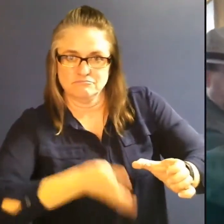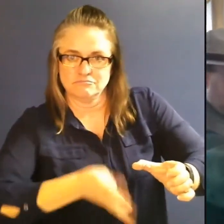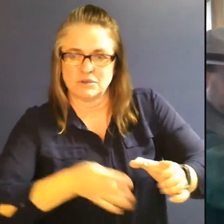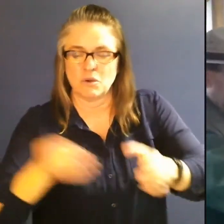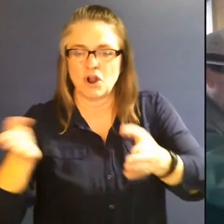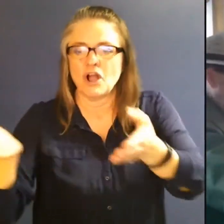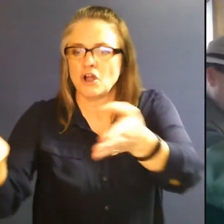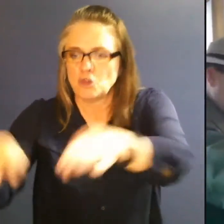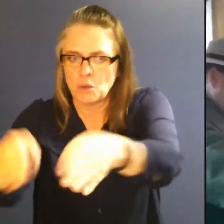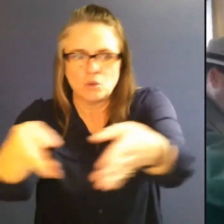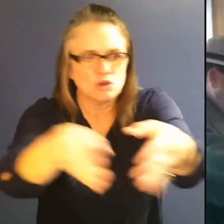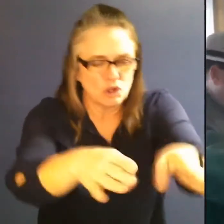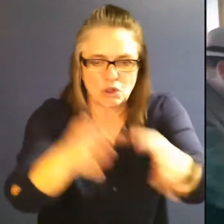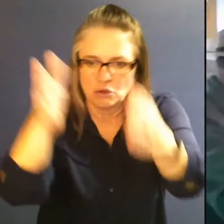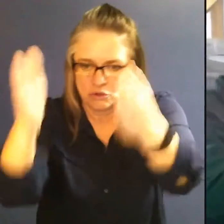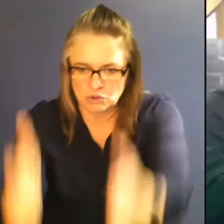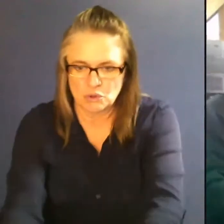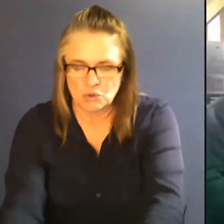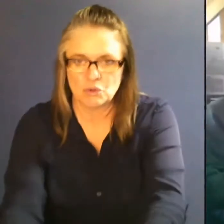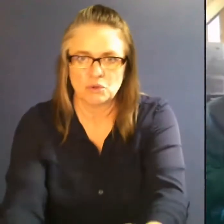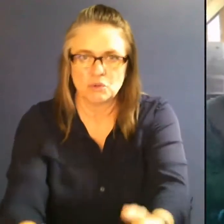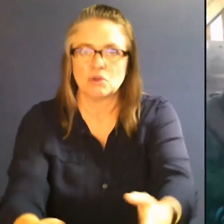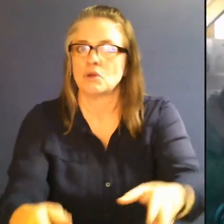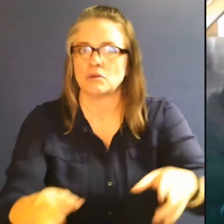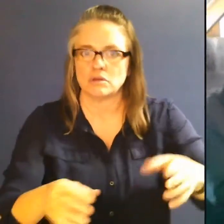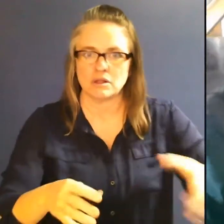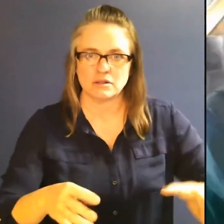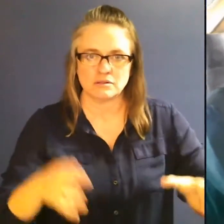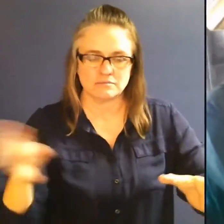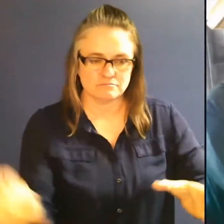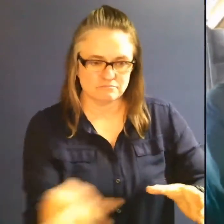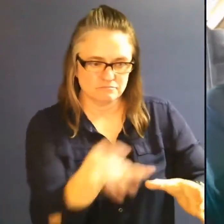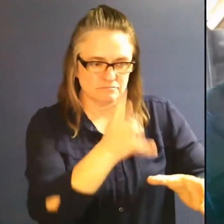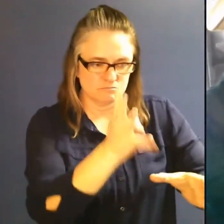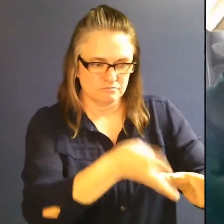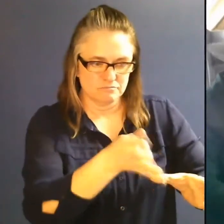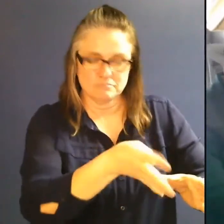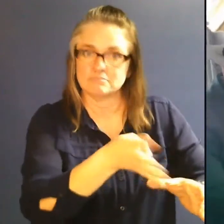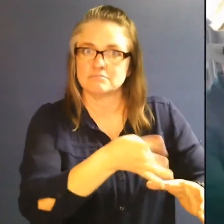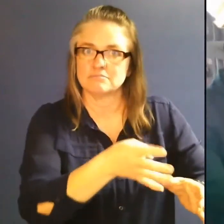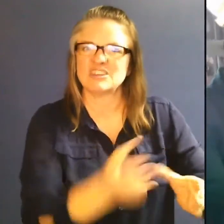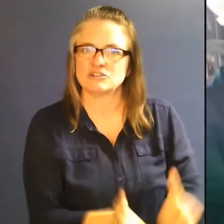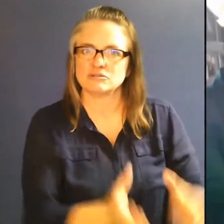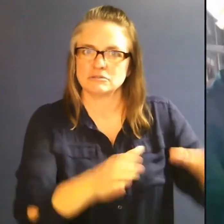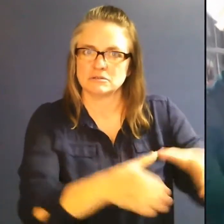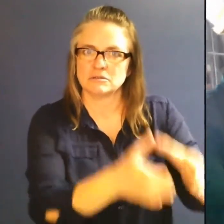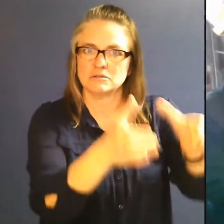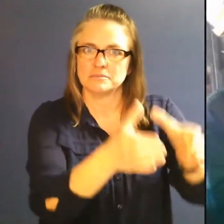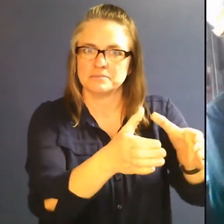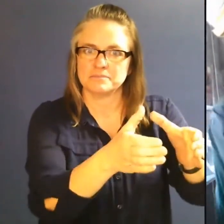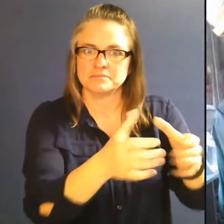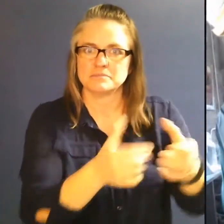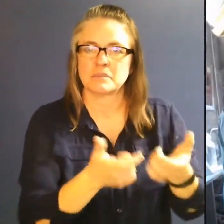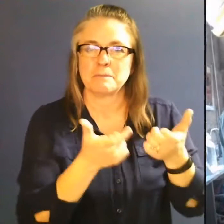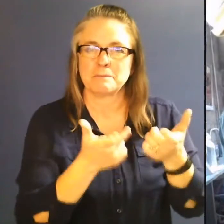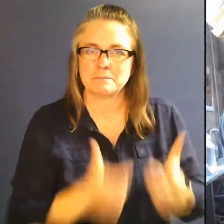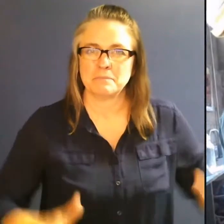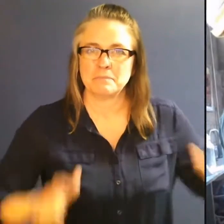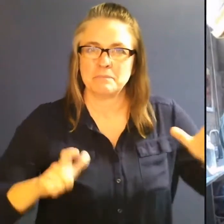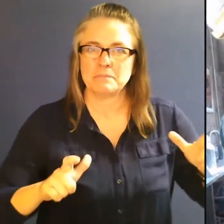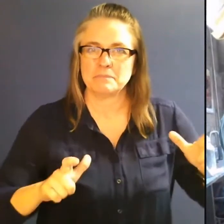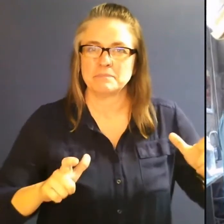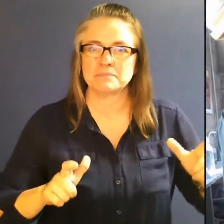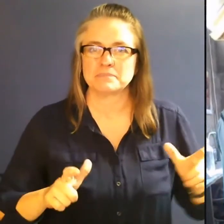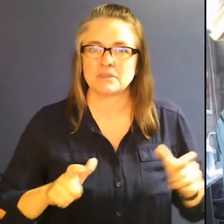both of them ready, then you can do both. And then you pour it into here, and you put it in a big bucket. Well, you have these